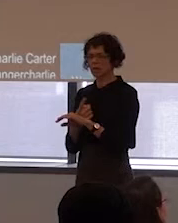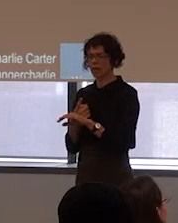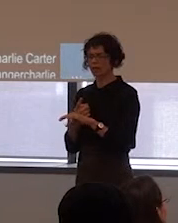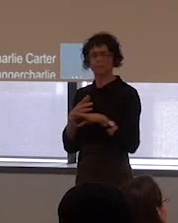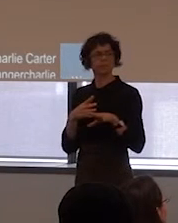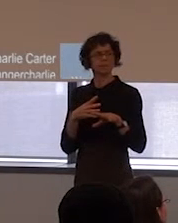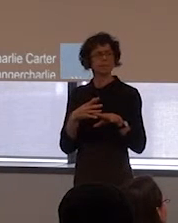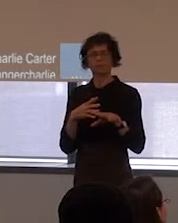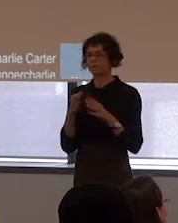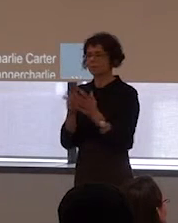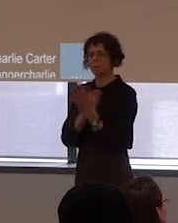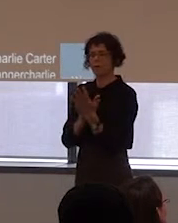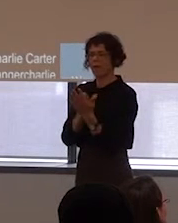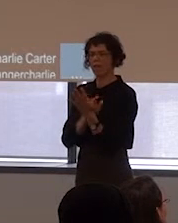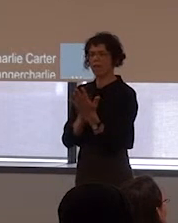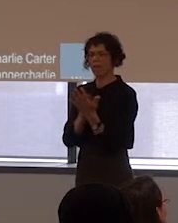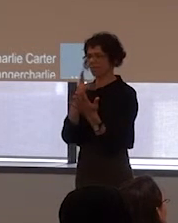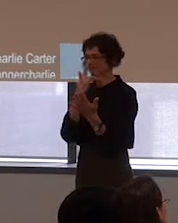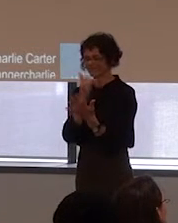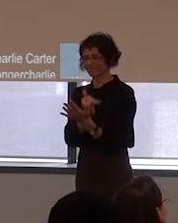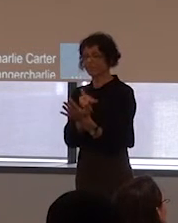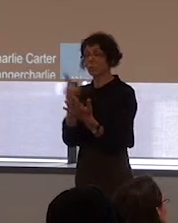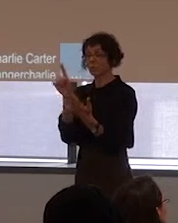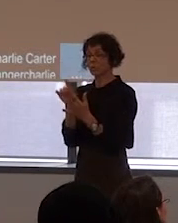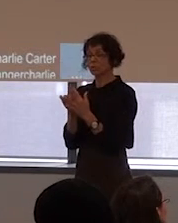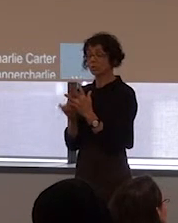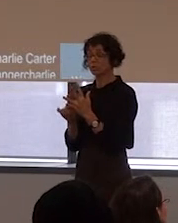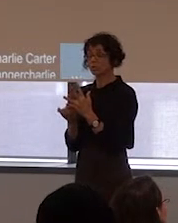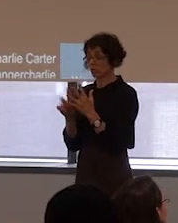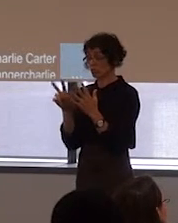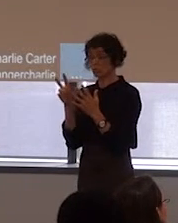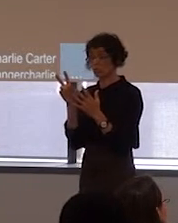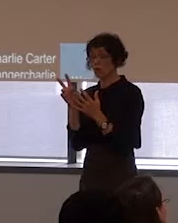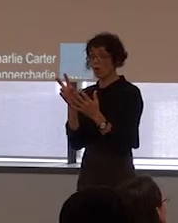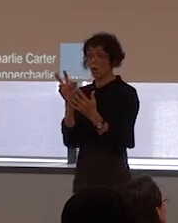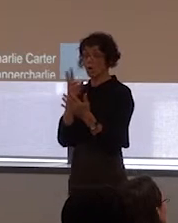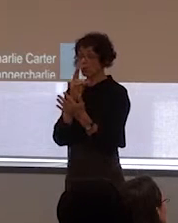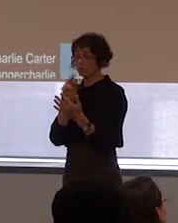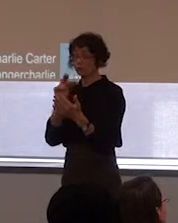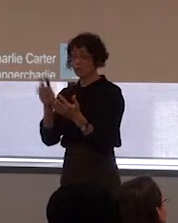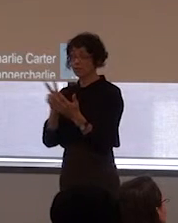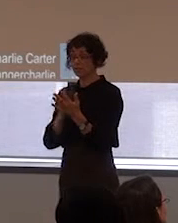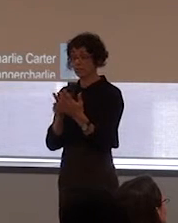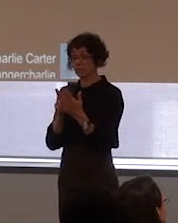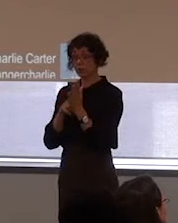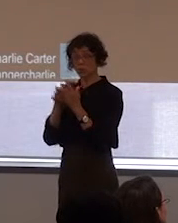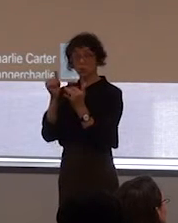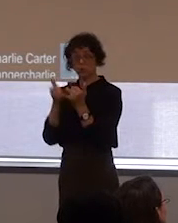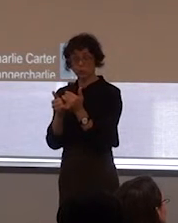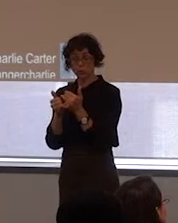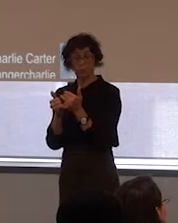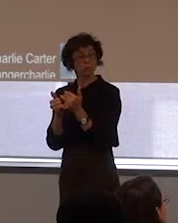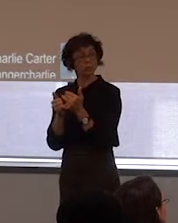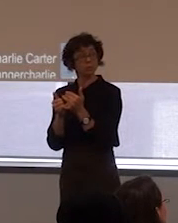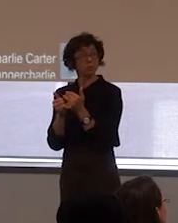any braille, unfortunately. So what does she do? She reads the news and she's very proficient at it. She listens to about 3 audio streams in